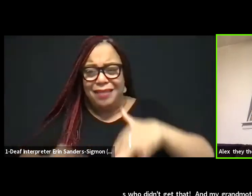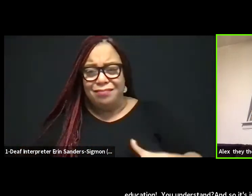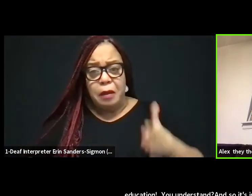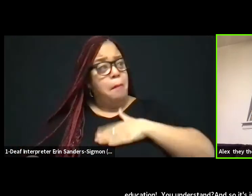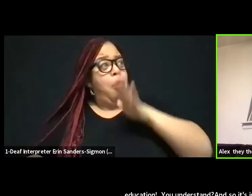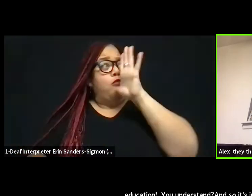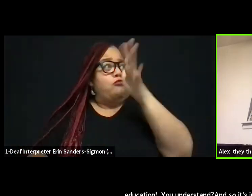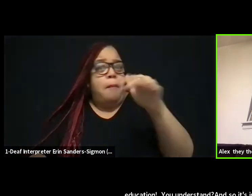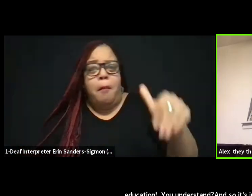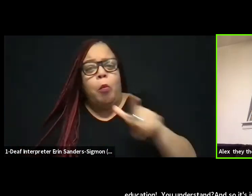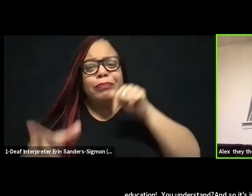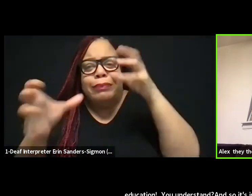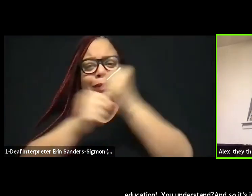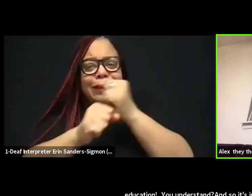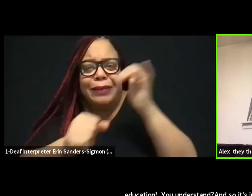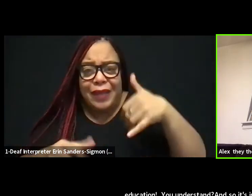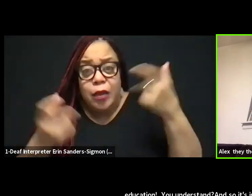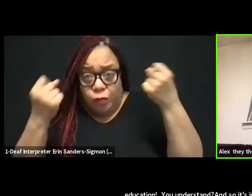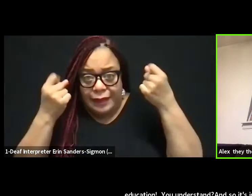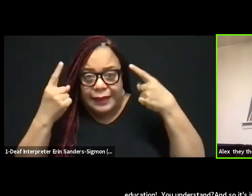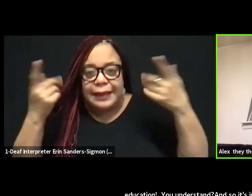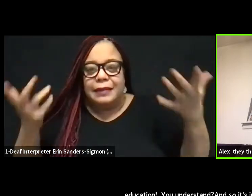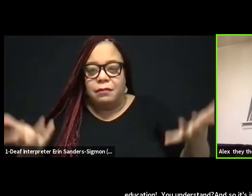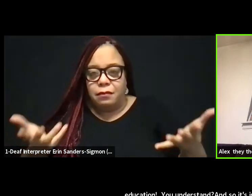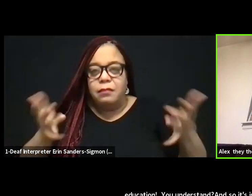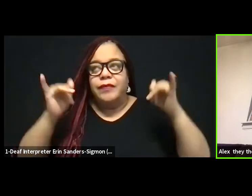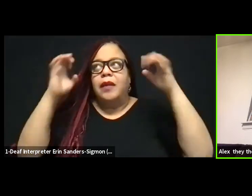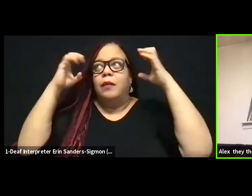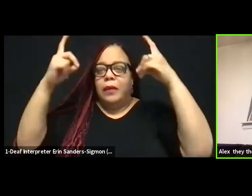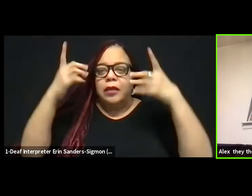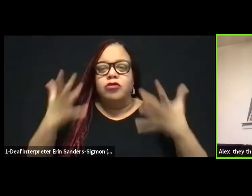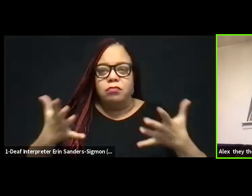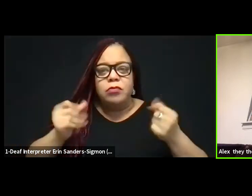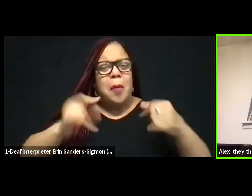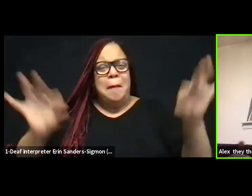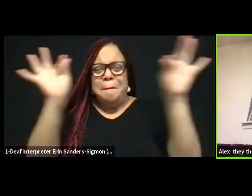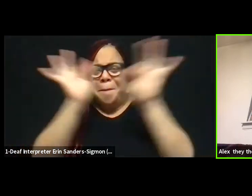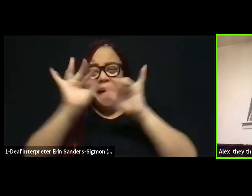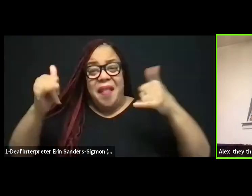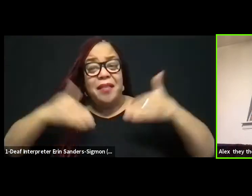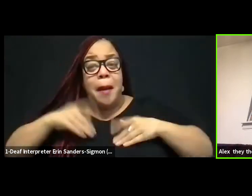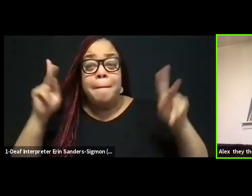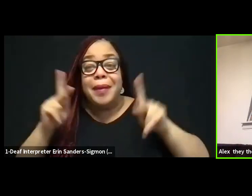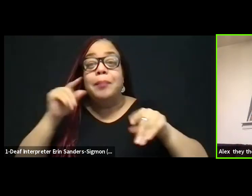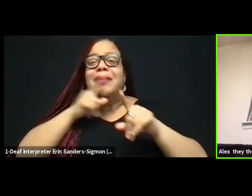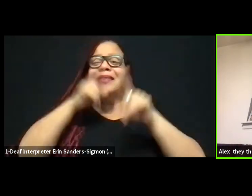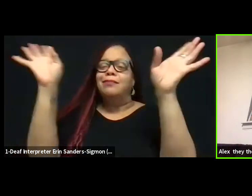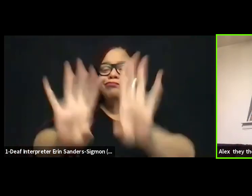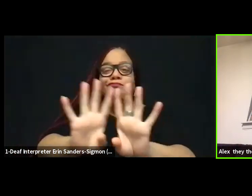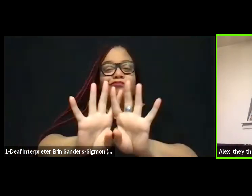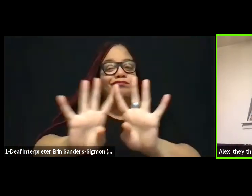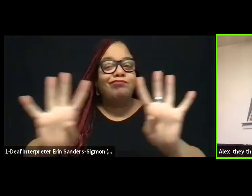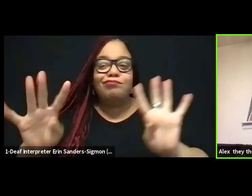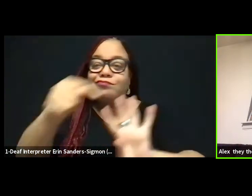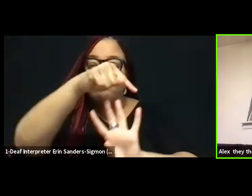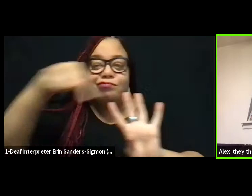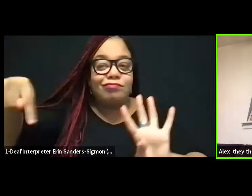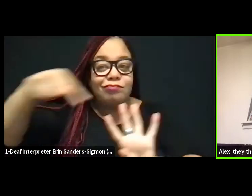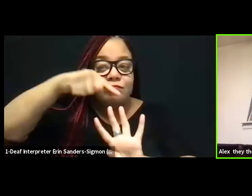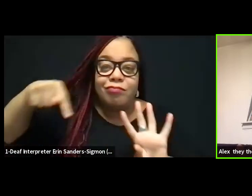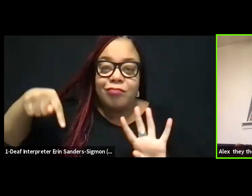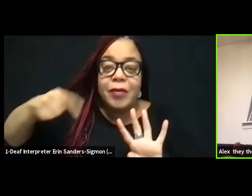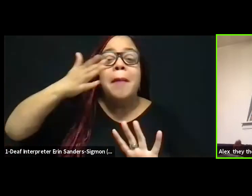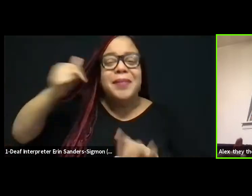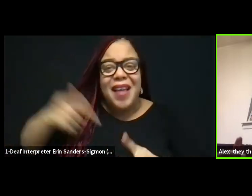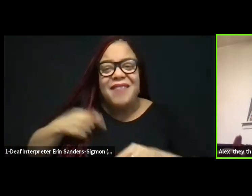energy and the persistence. And also they're also going to our teachers. that, you know, our